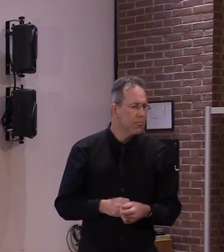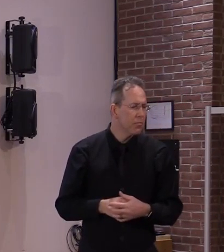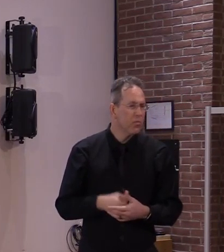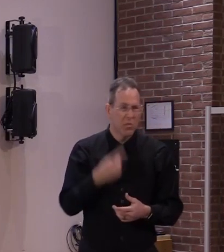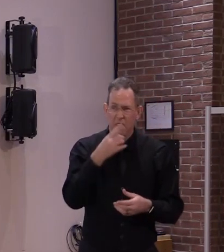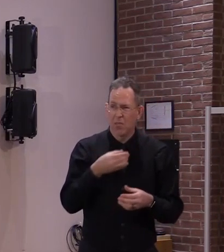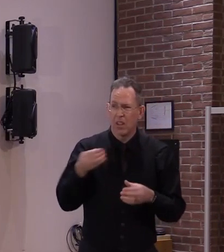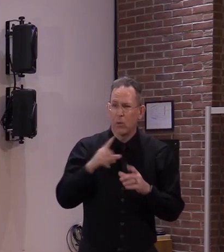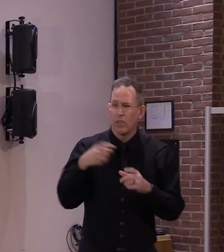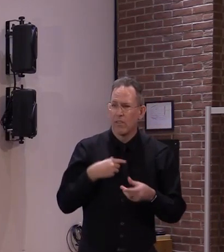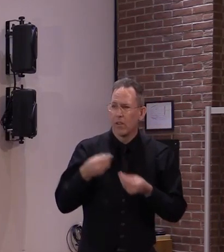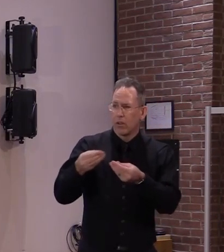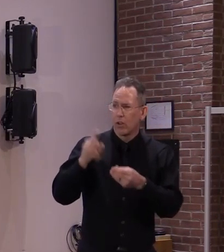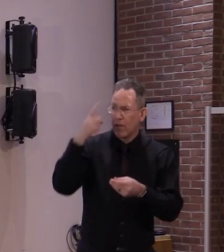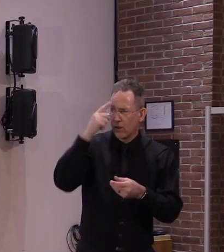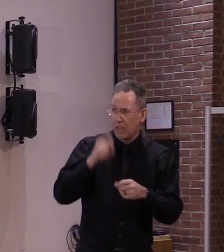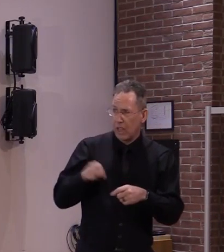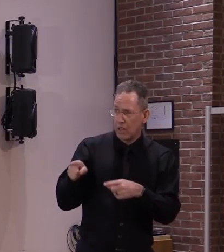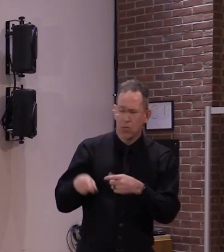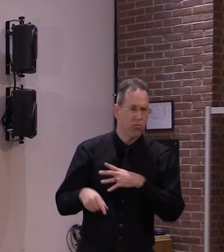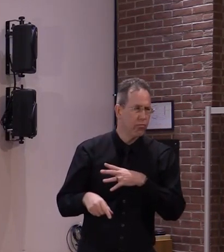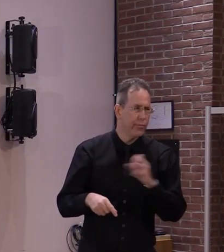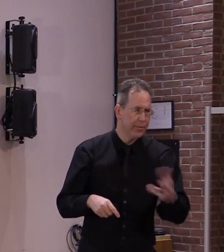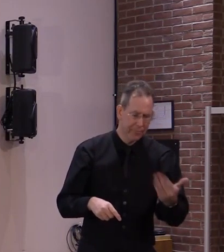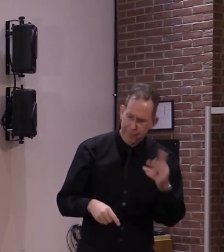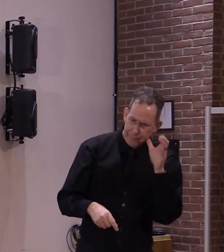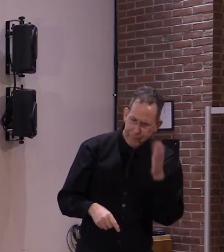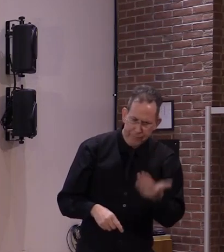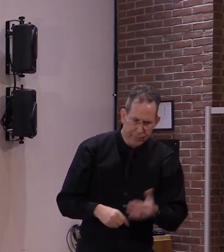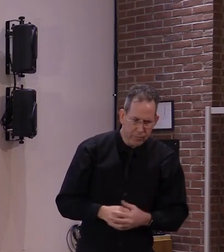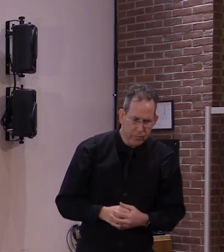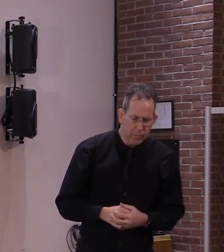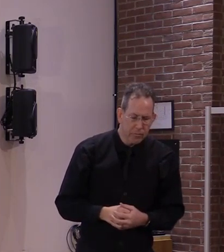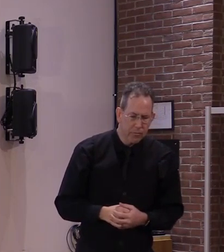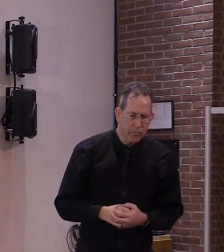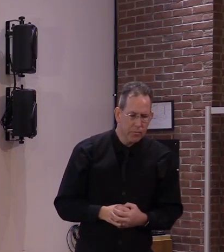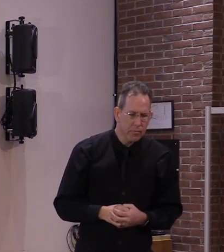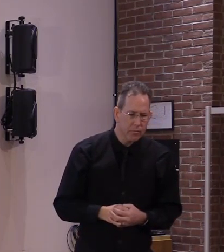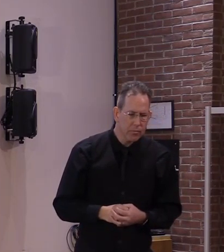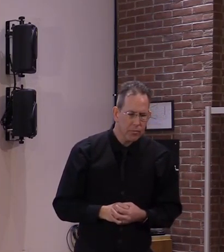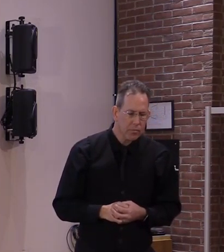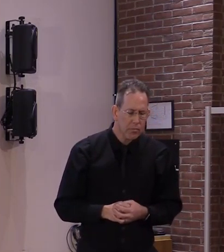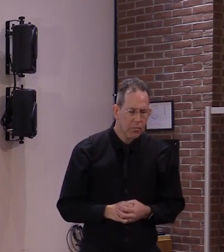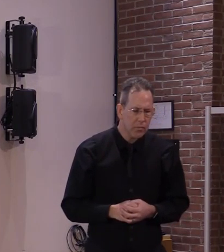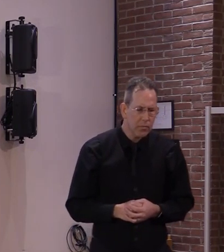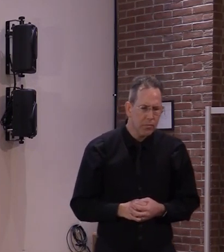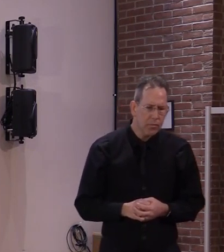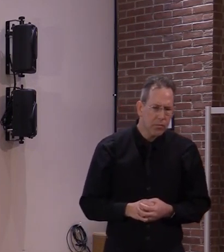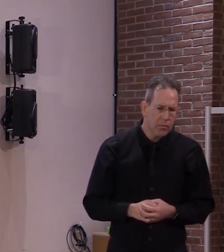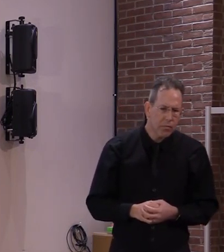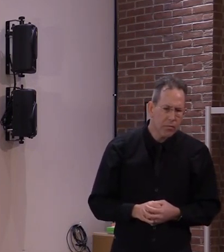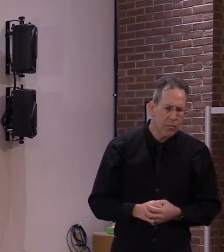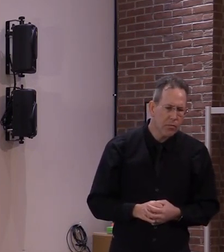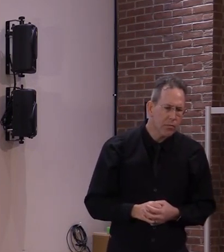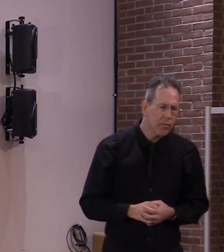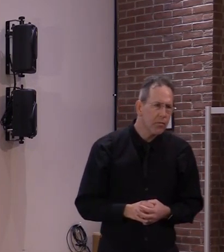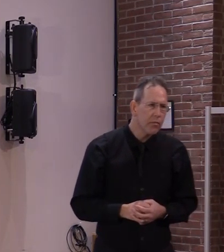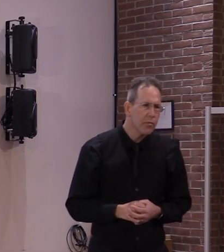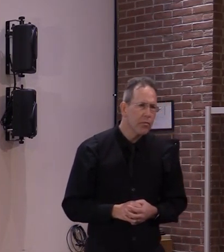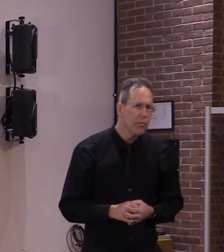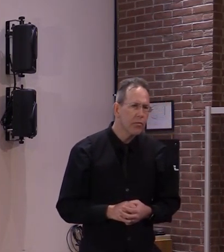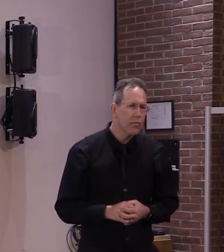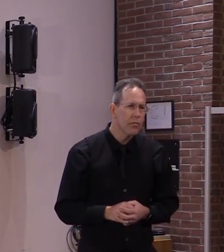I want to make sure you're aware of a situation in Waitsfield involving Neck of the Woods Child Care Center. This was a designated remote learning hub site